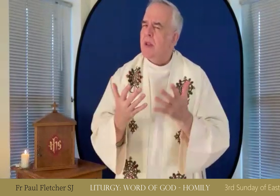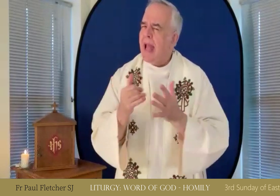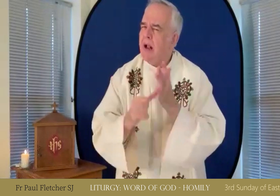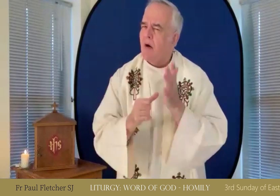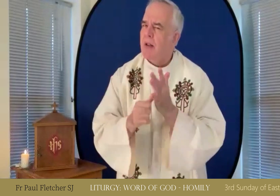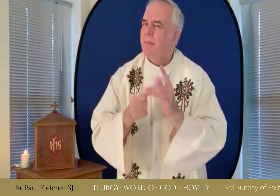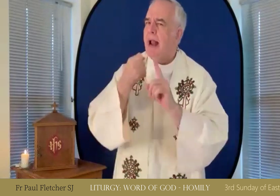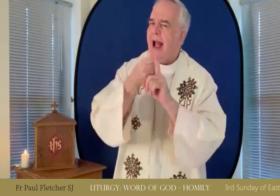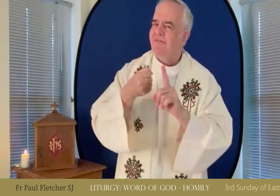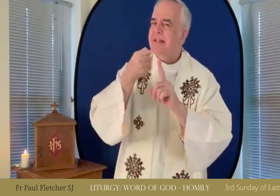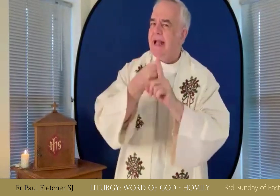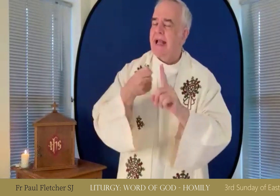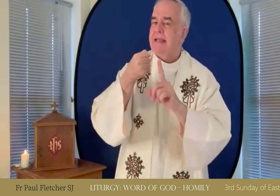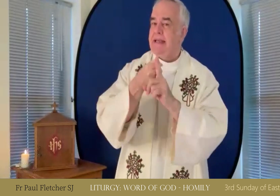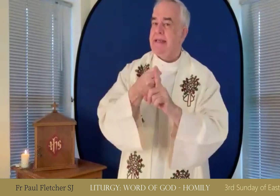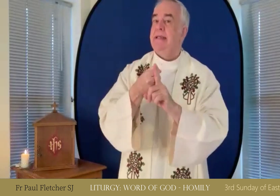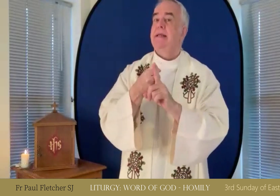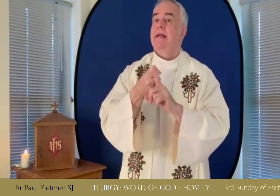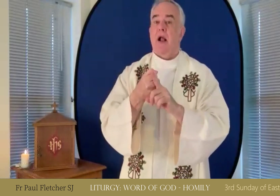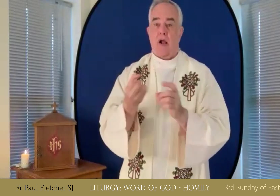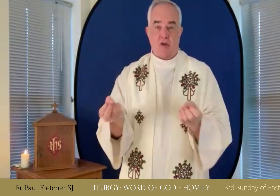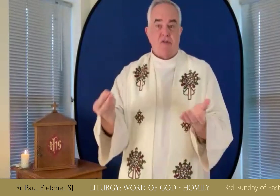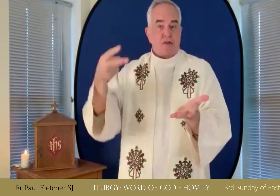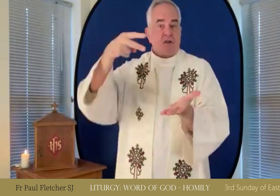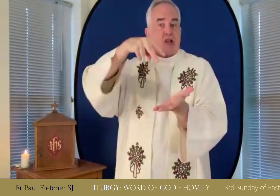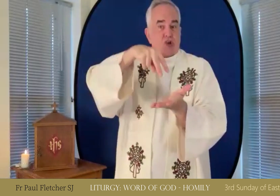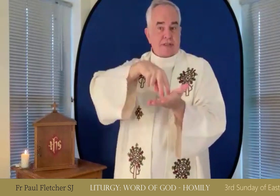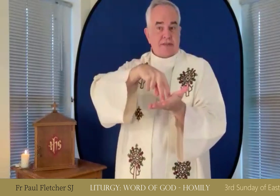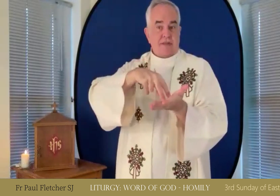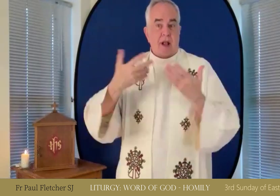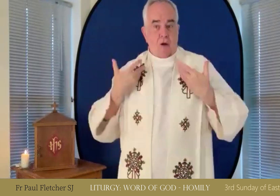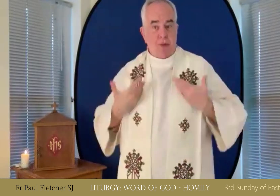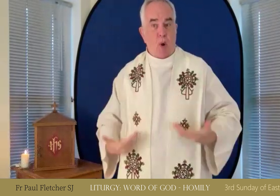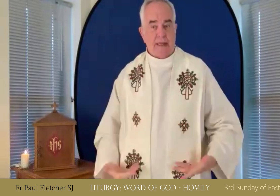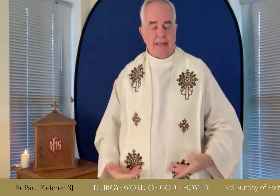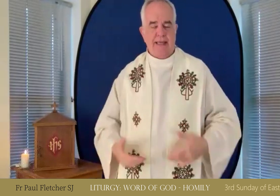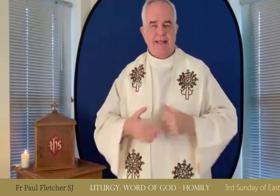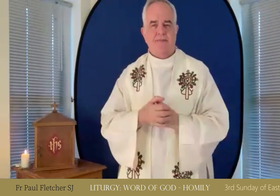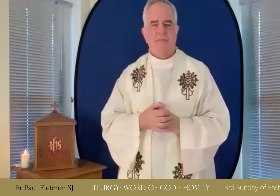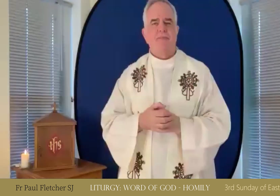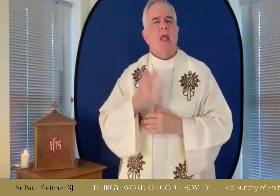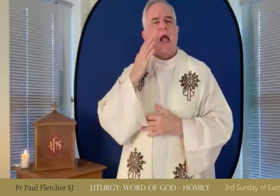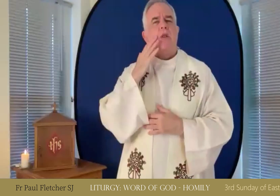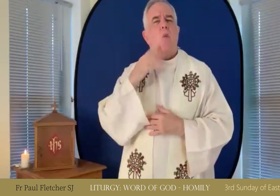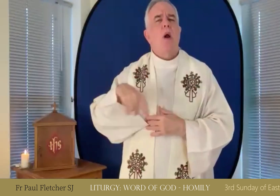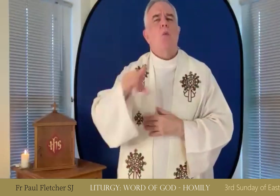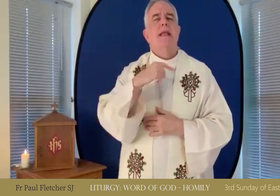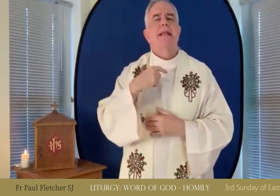Today, God, the emphasizes the resurrection of the body. The one week